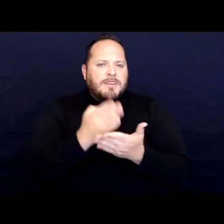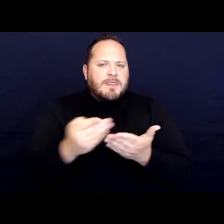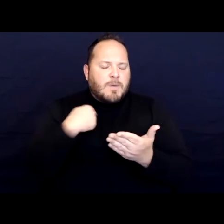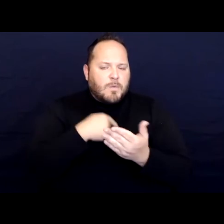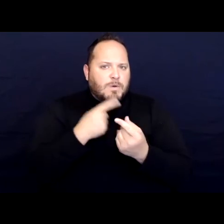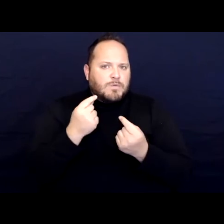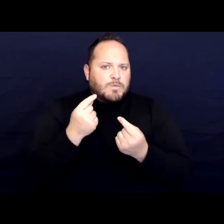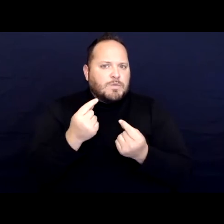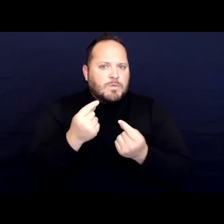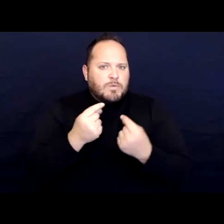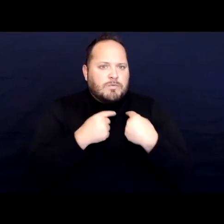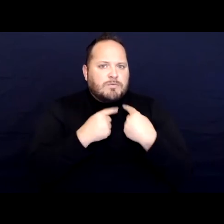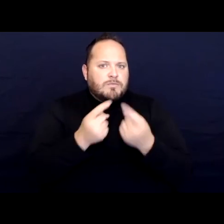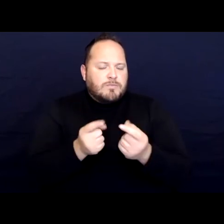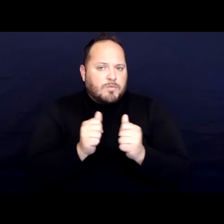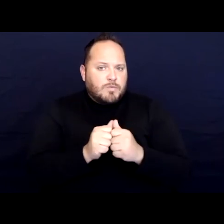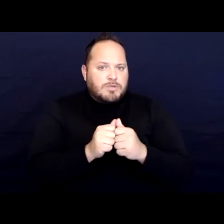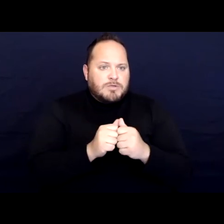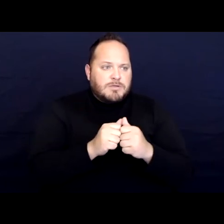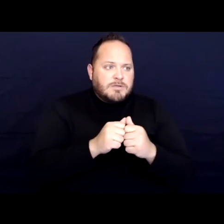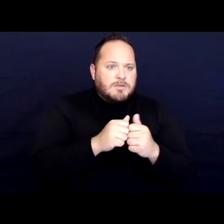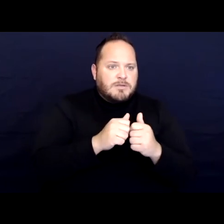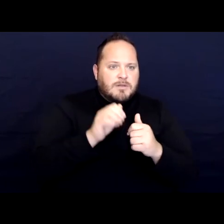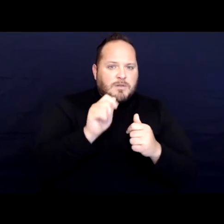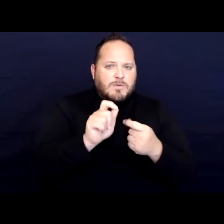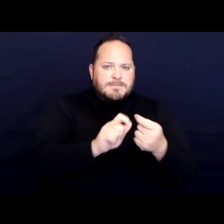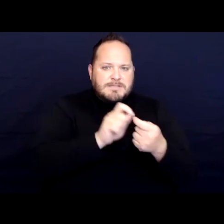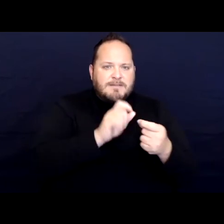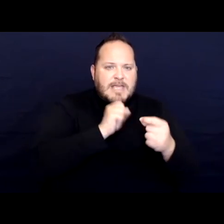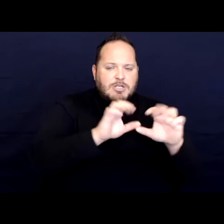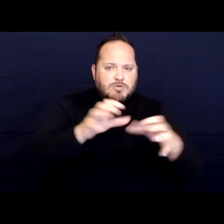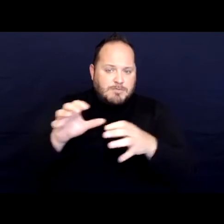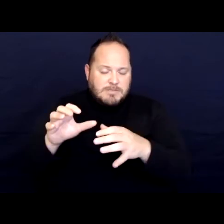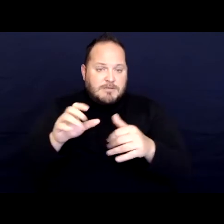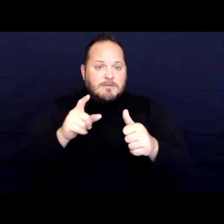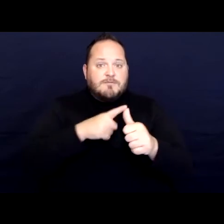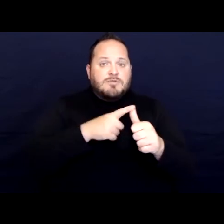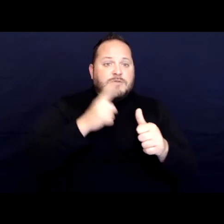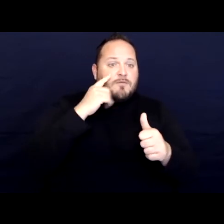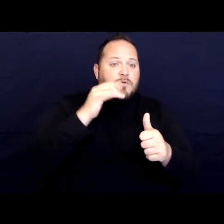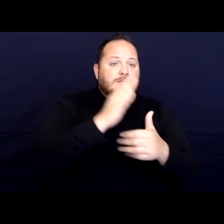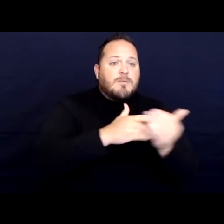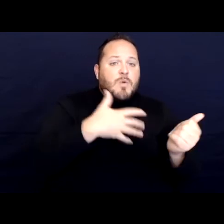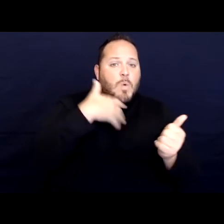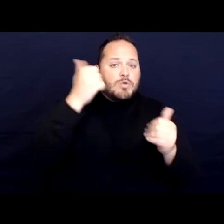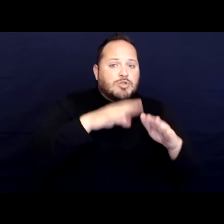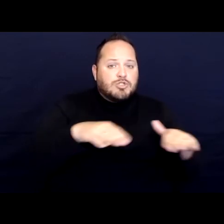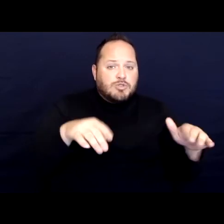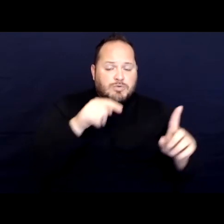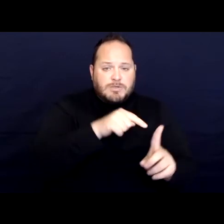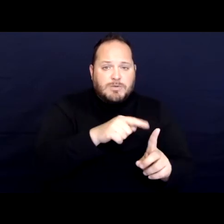is well, first initially for the older children that